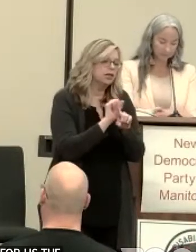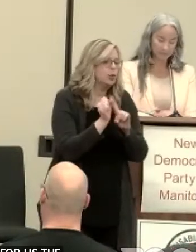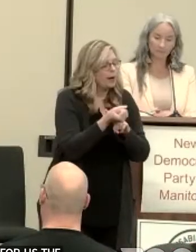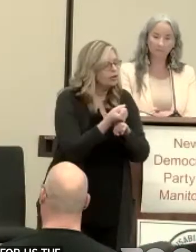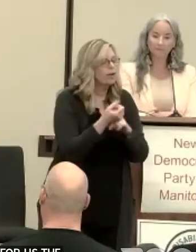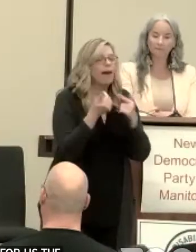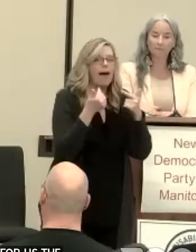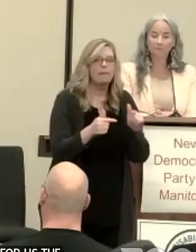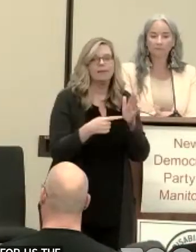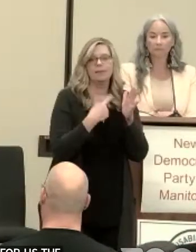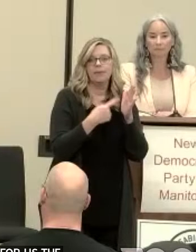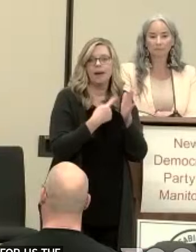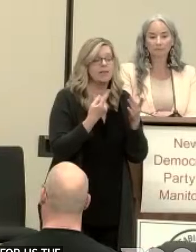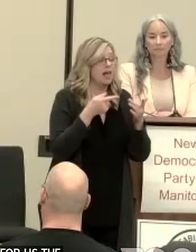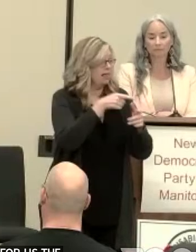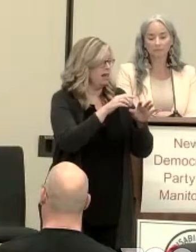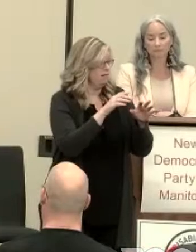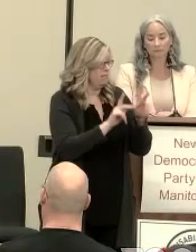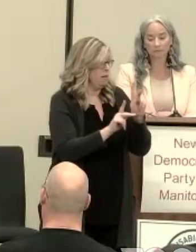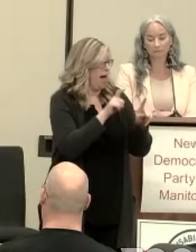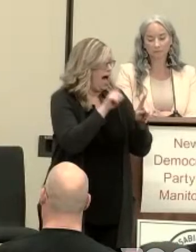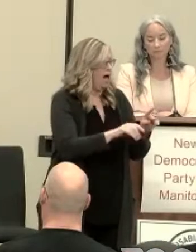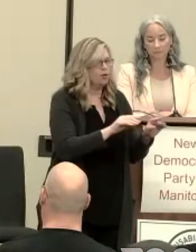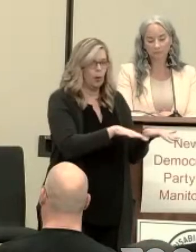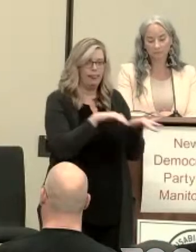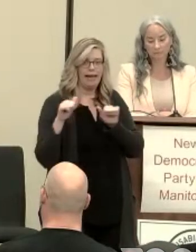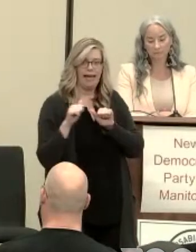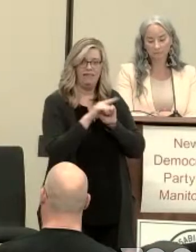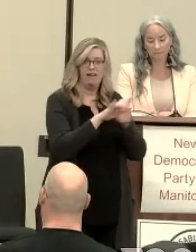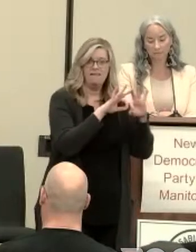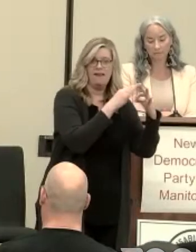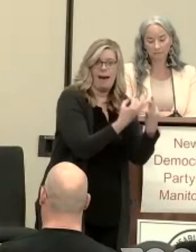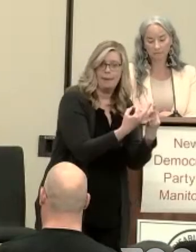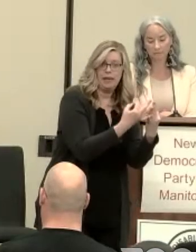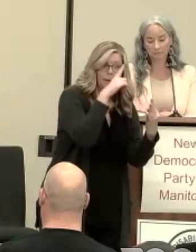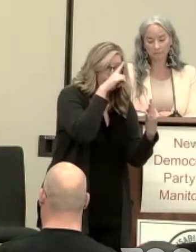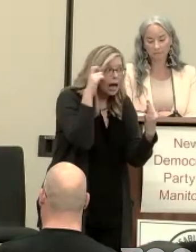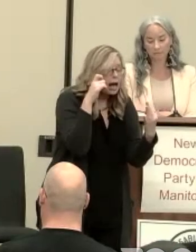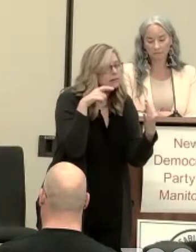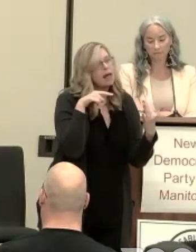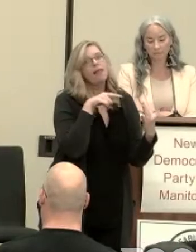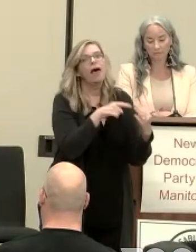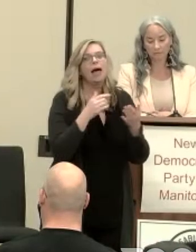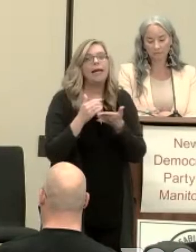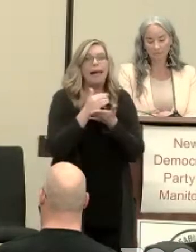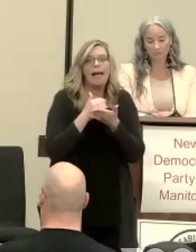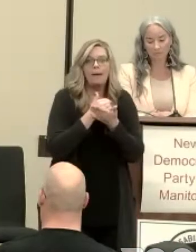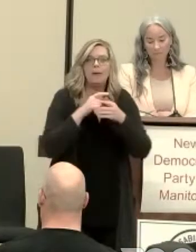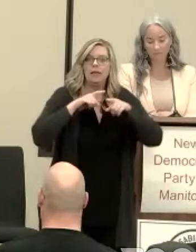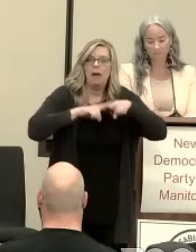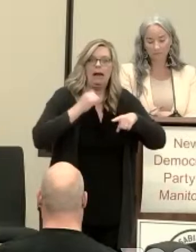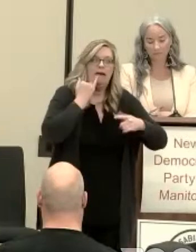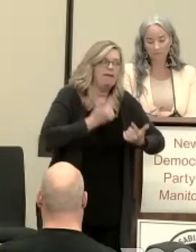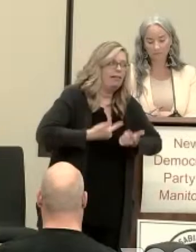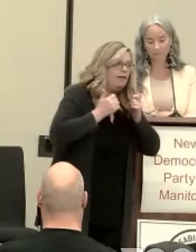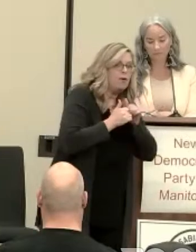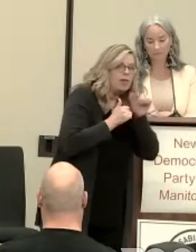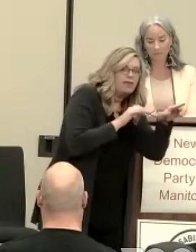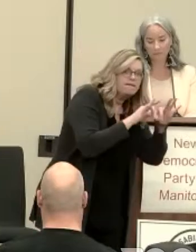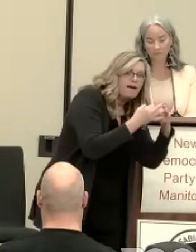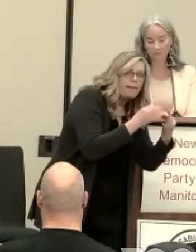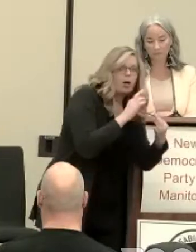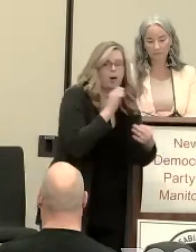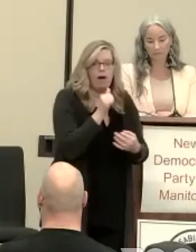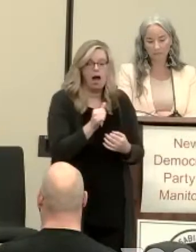their supports depend on what their family income is. We're going to change that as well. And we also have created or are proposing